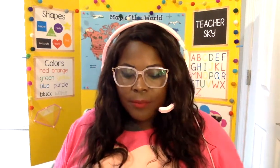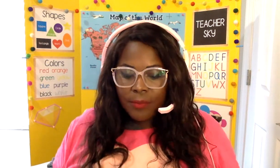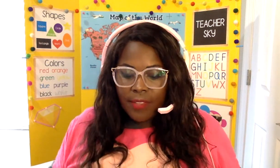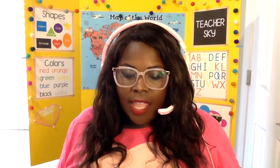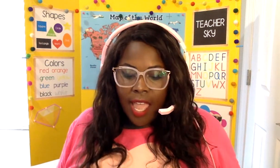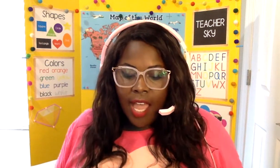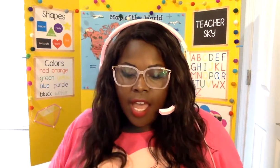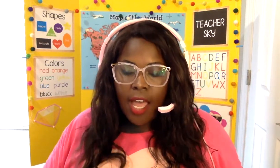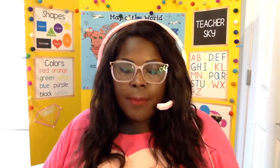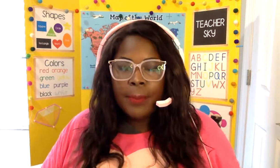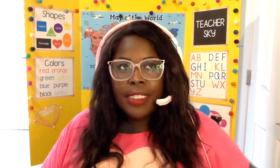um